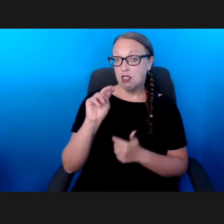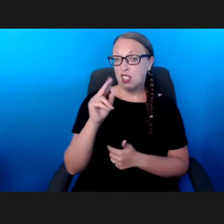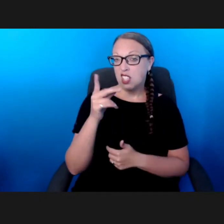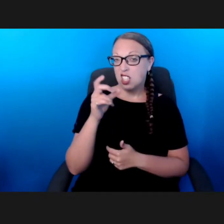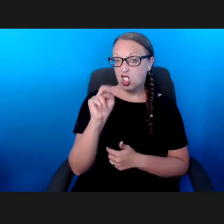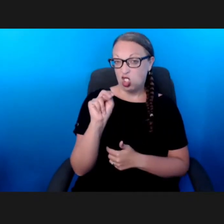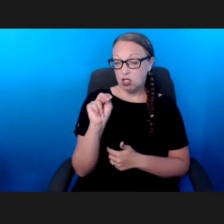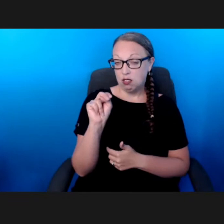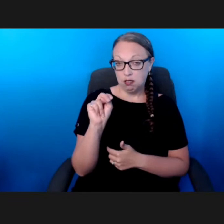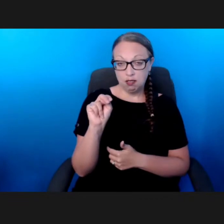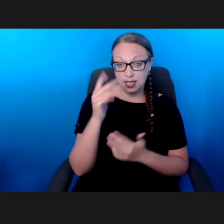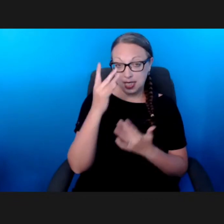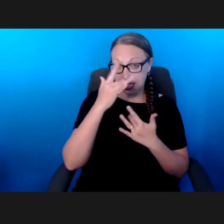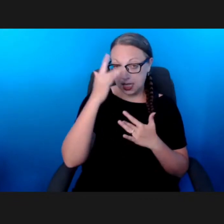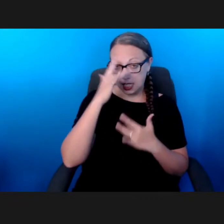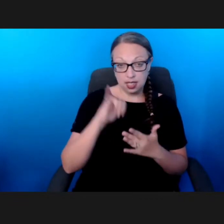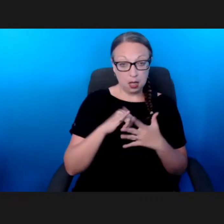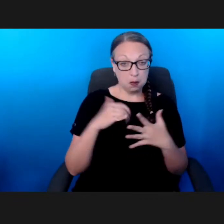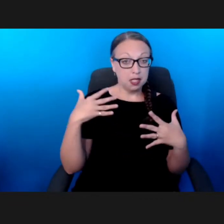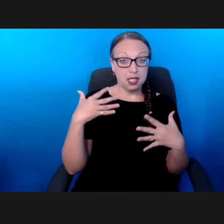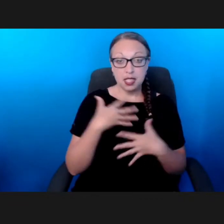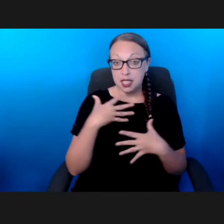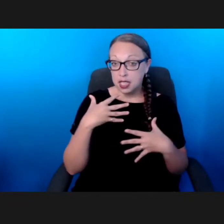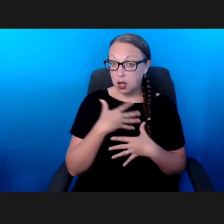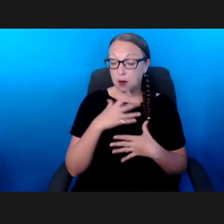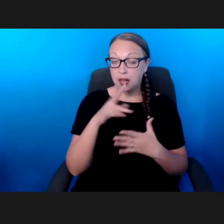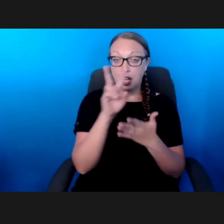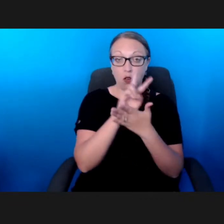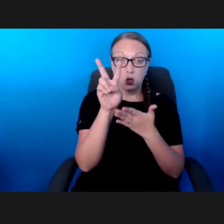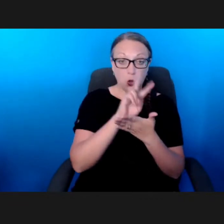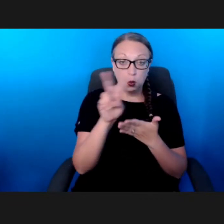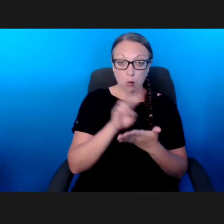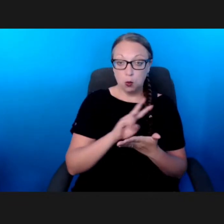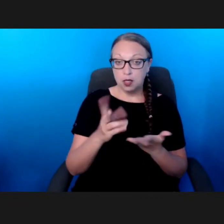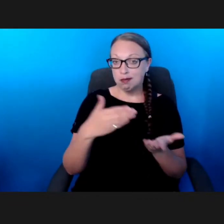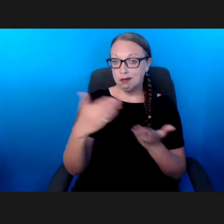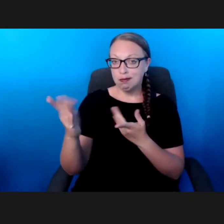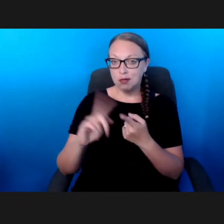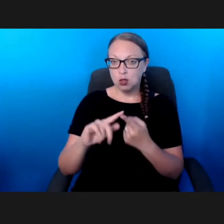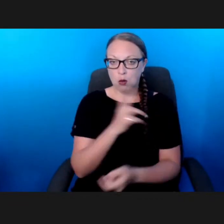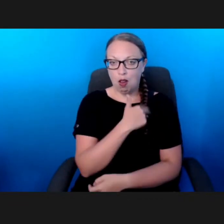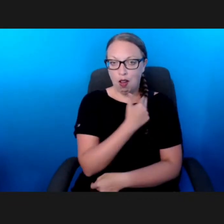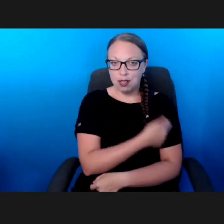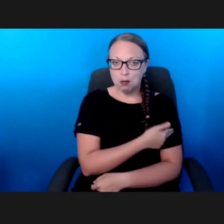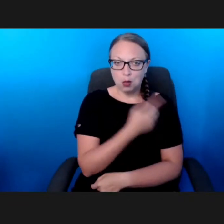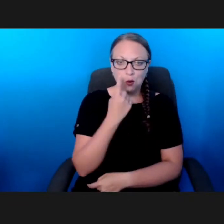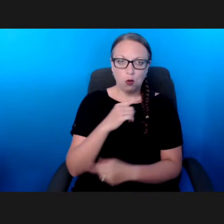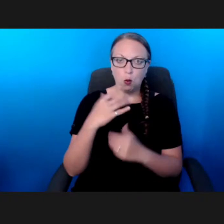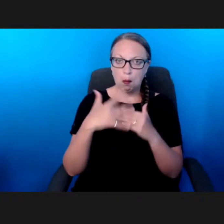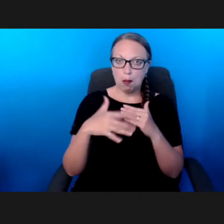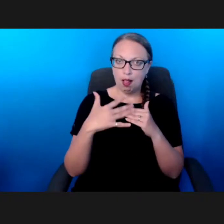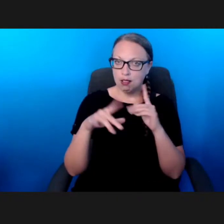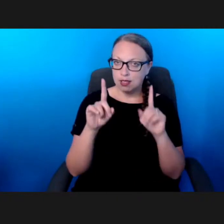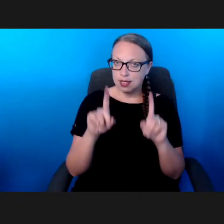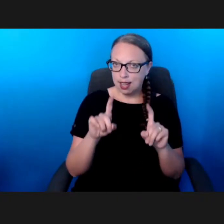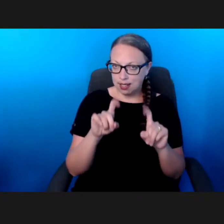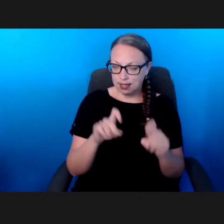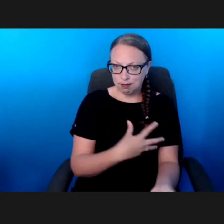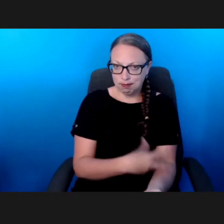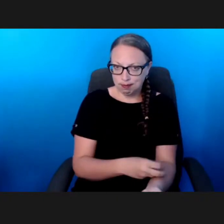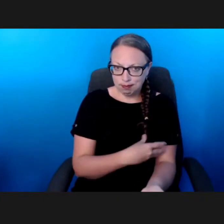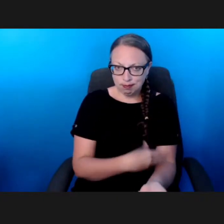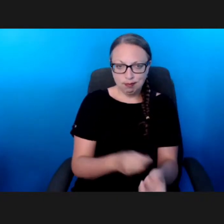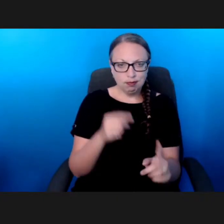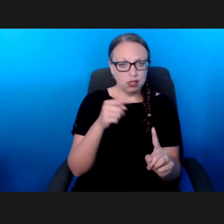can be, and he had to go every 2 weeks to Stanford Hospital for blood tests. And he hated